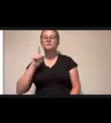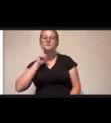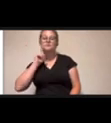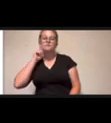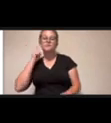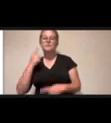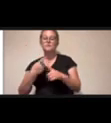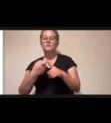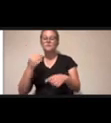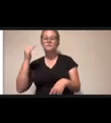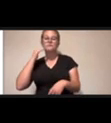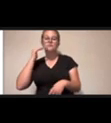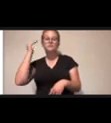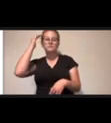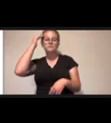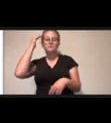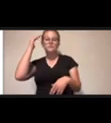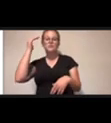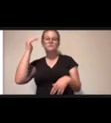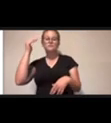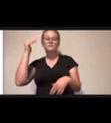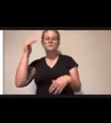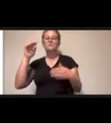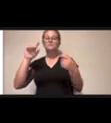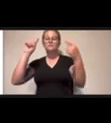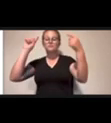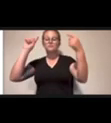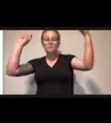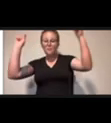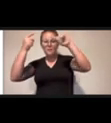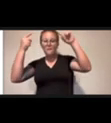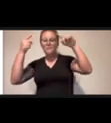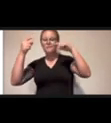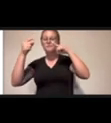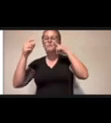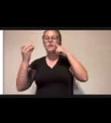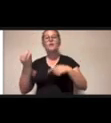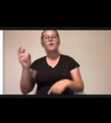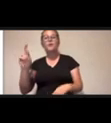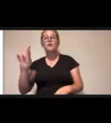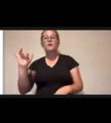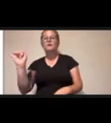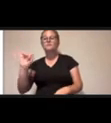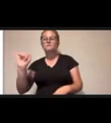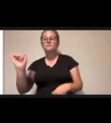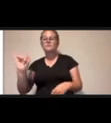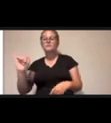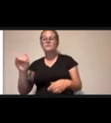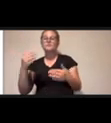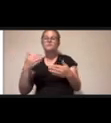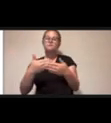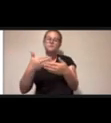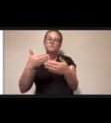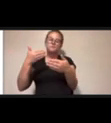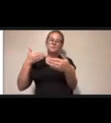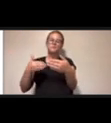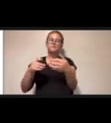3 of them were deaf from head trauma or infection